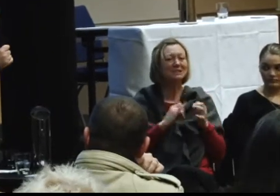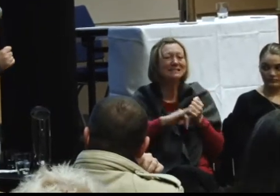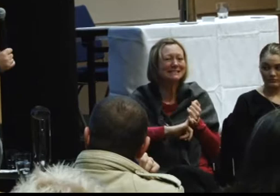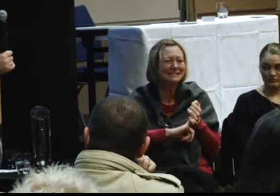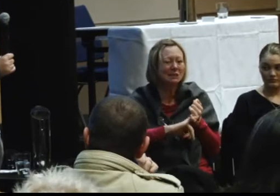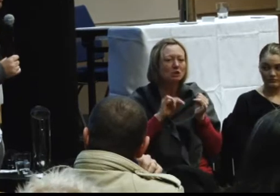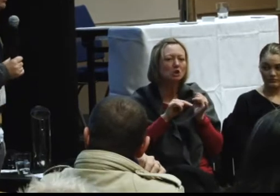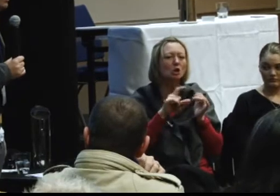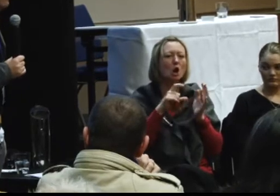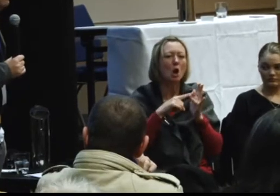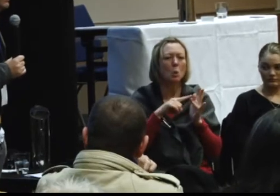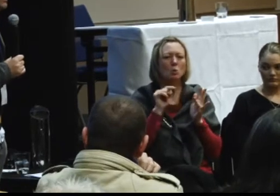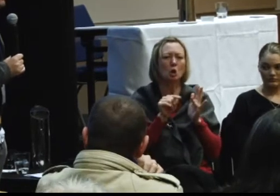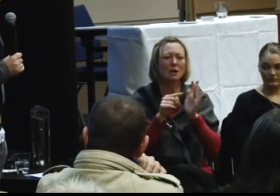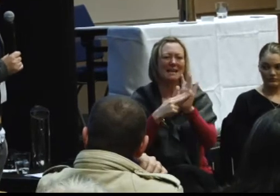anyquestions.co.nz.